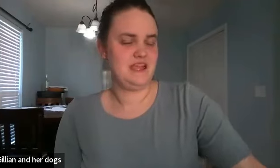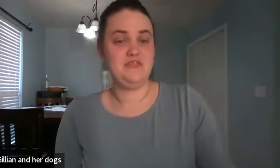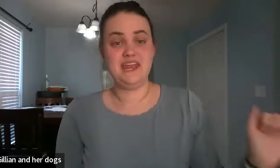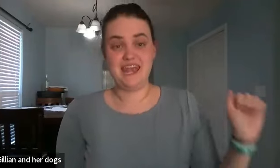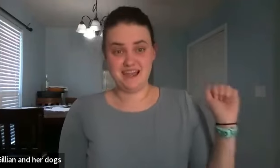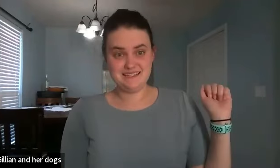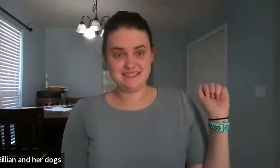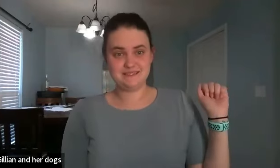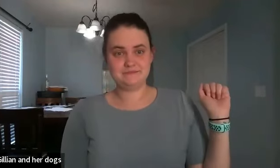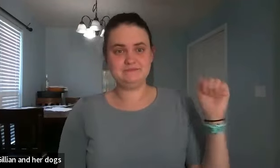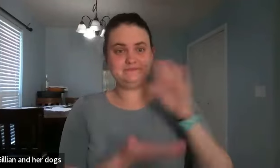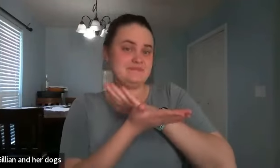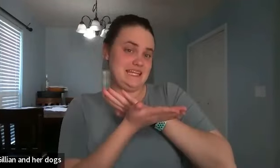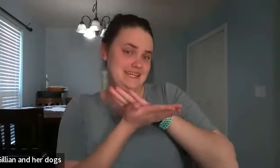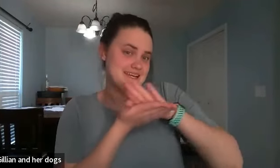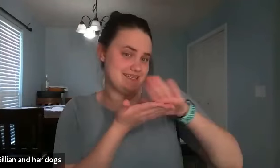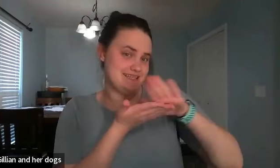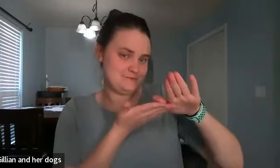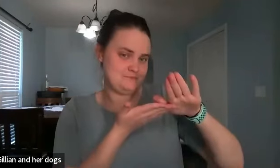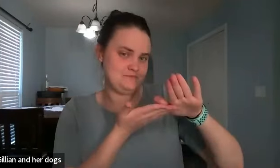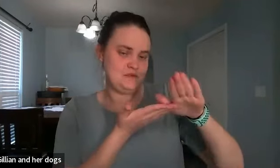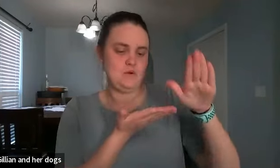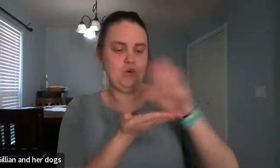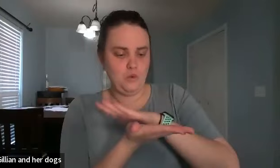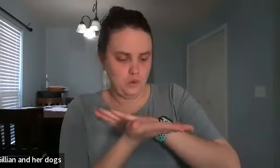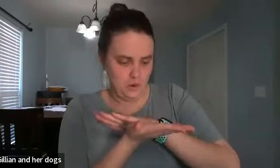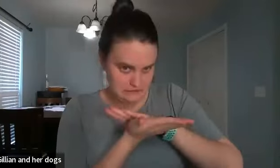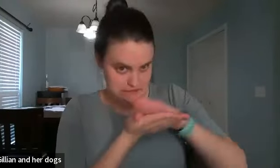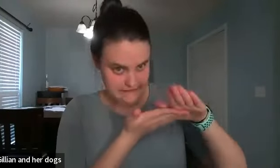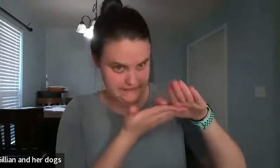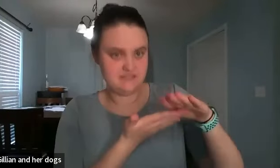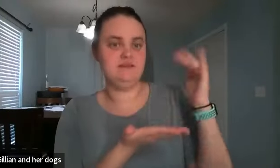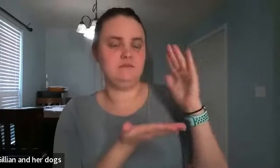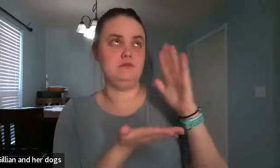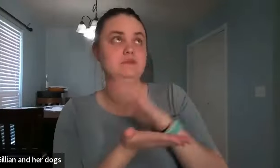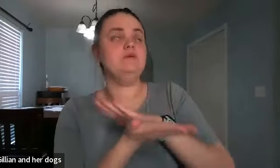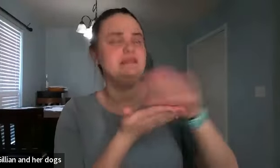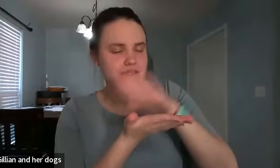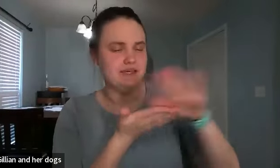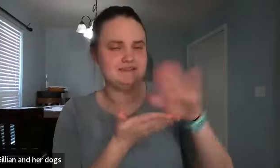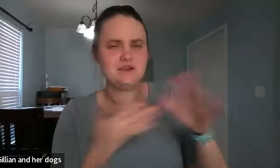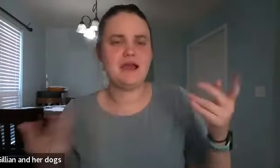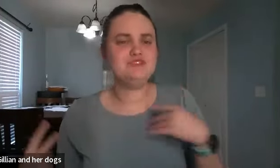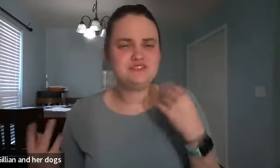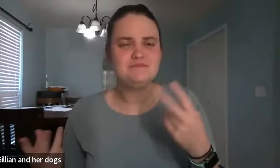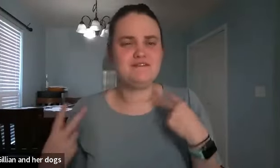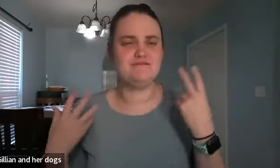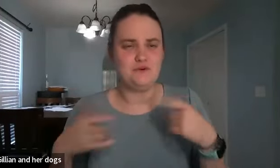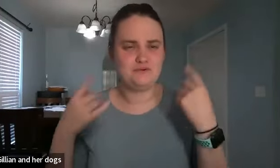And then nice, nice, or clean. Well, no, clean. Sorry, I'm using my